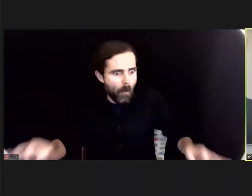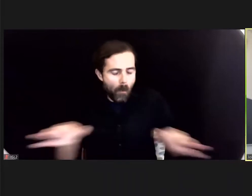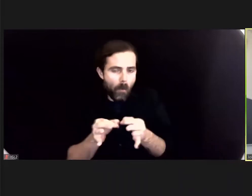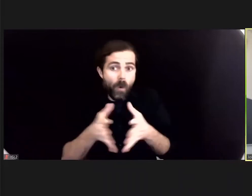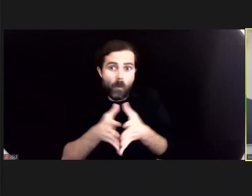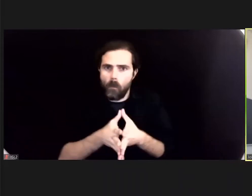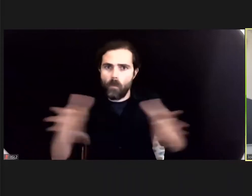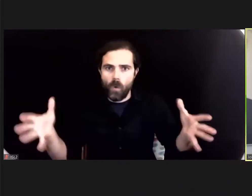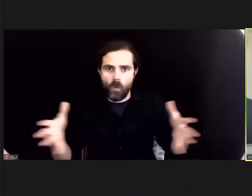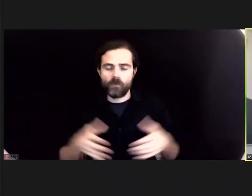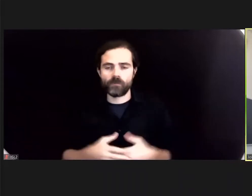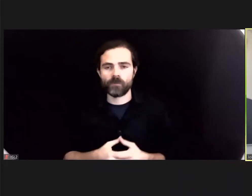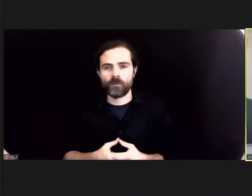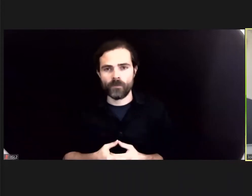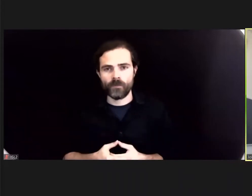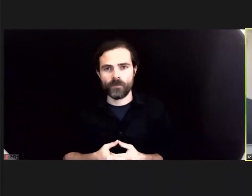so we do not